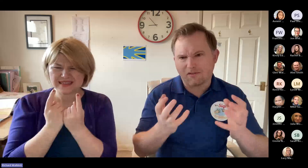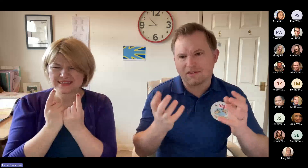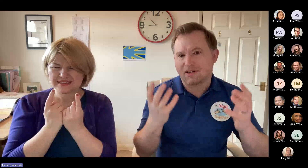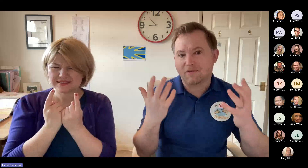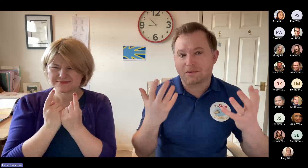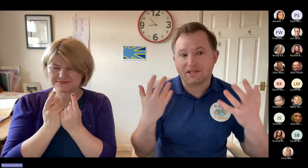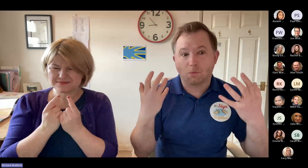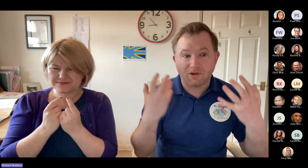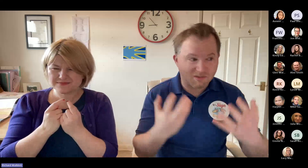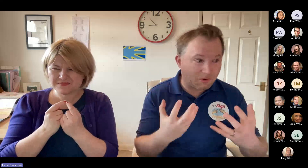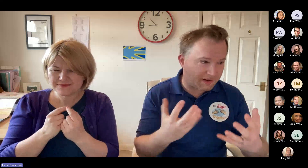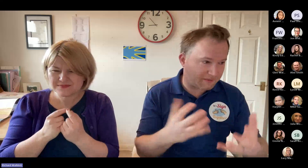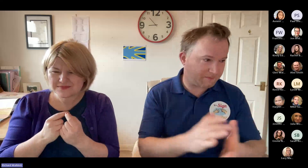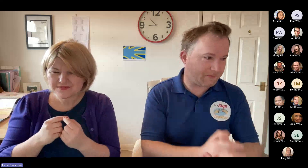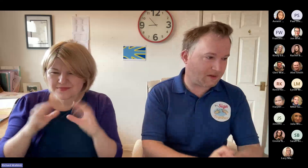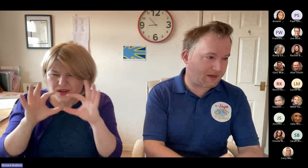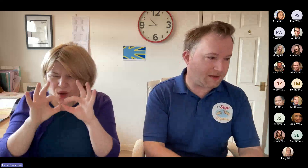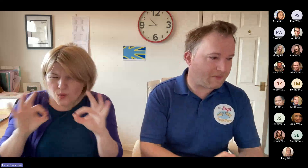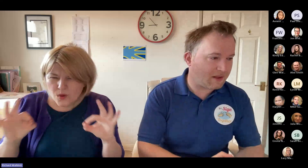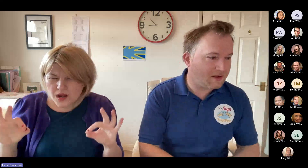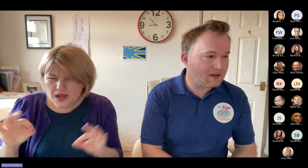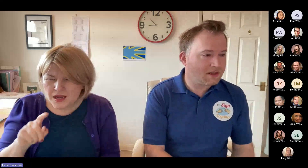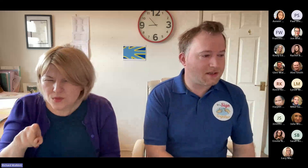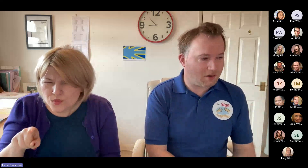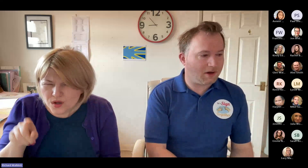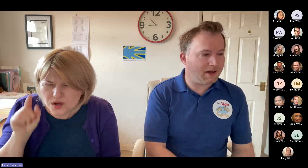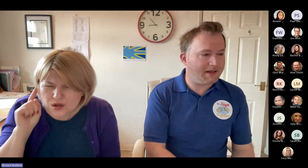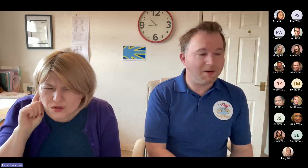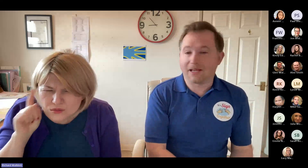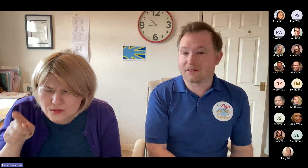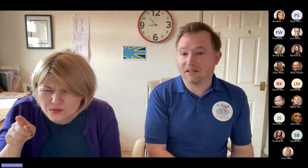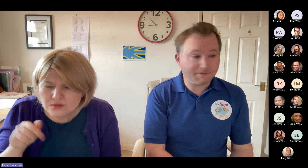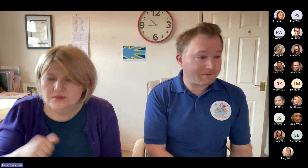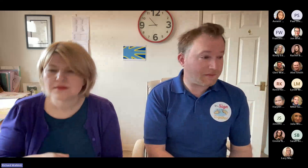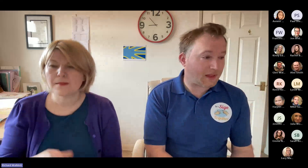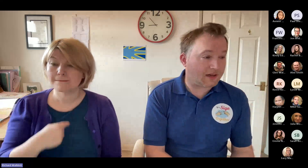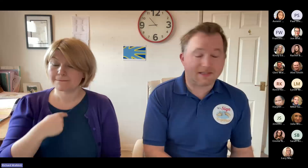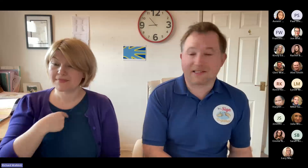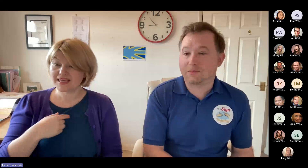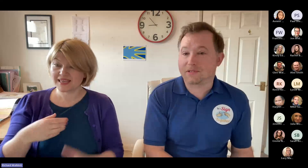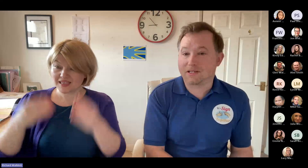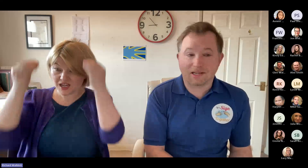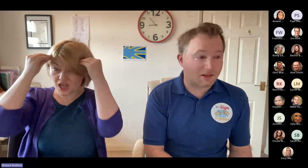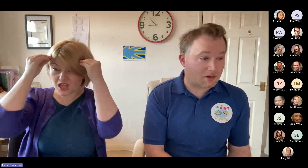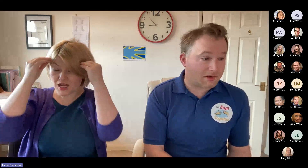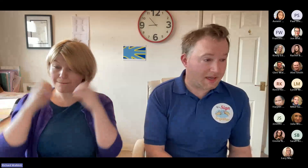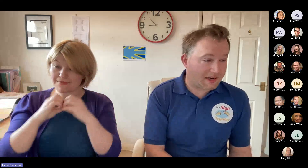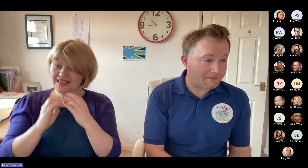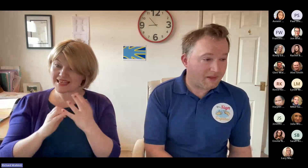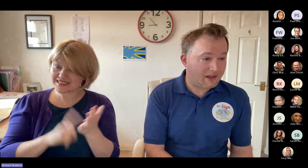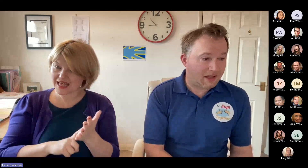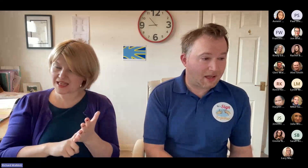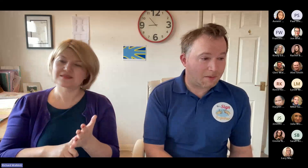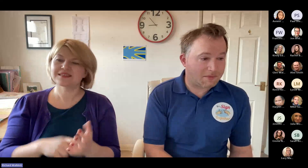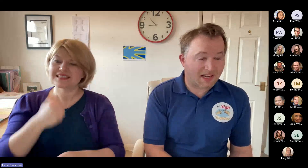It feels like everybody's whispering. Okay, so I learnt BSL. I set up Sign Together UK to